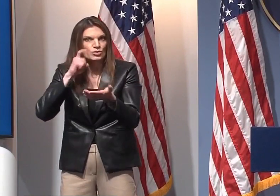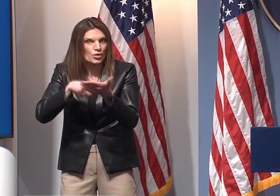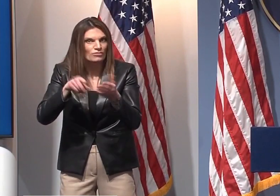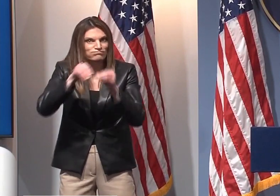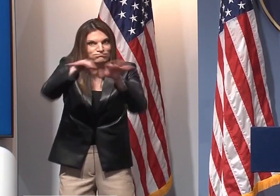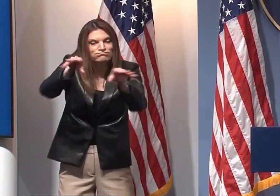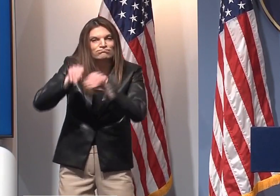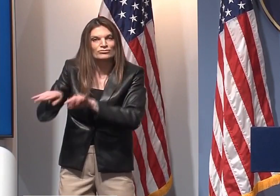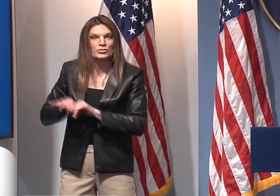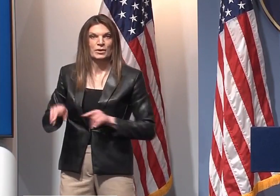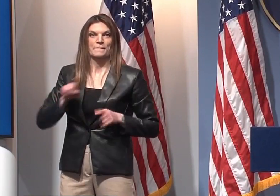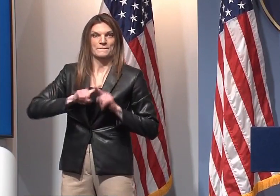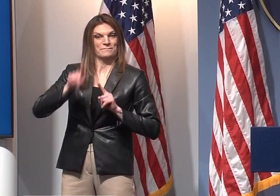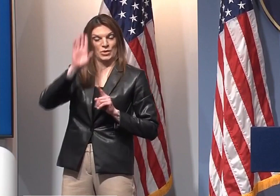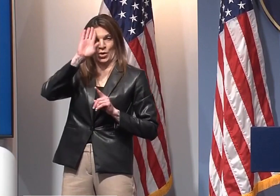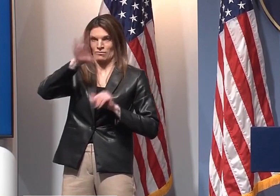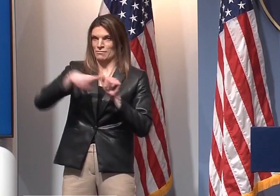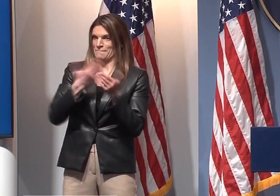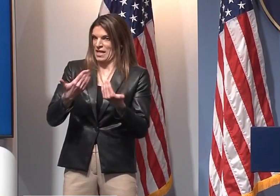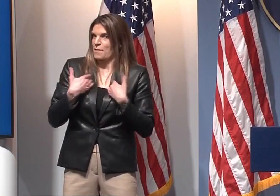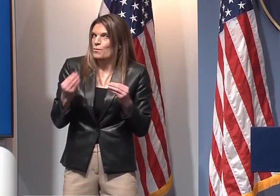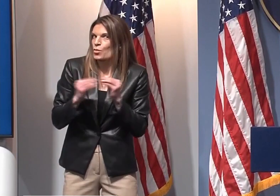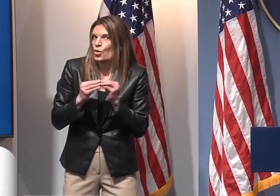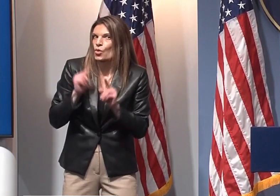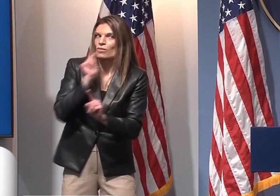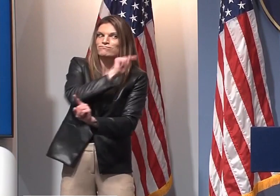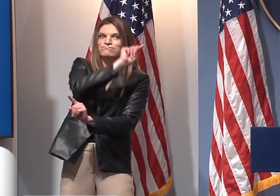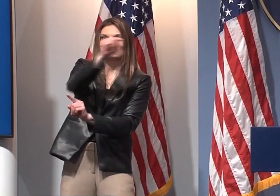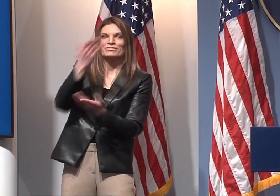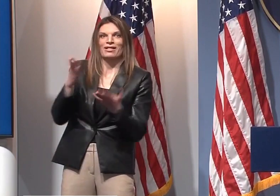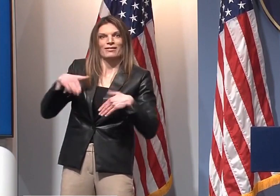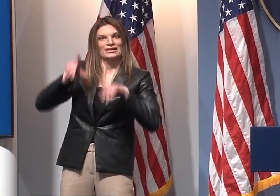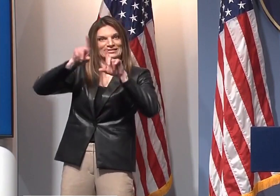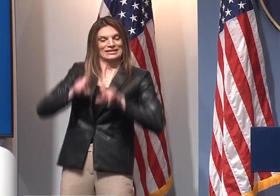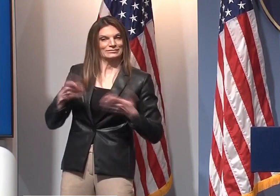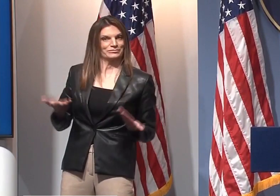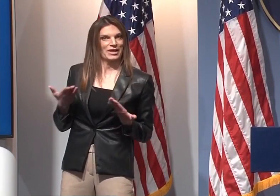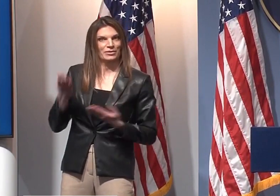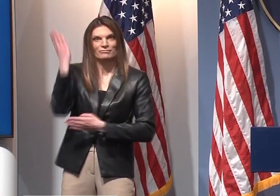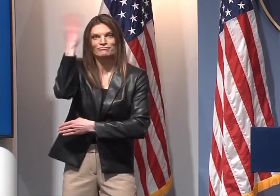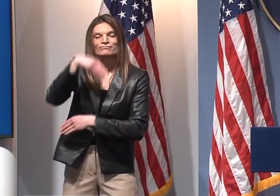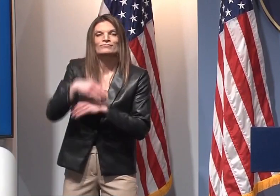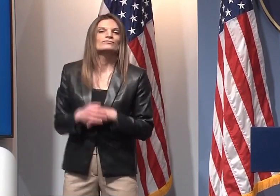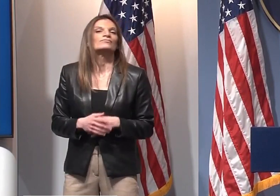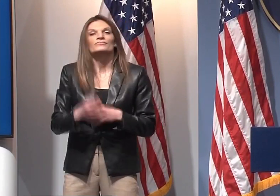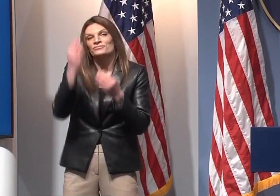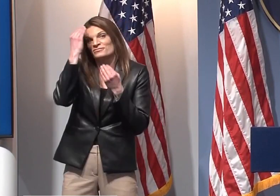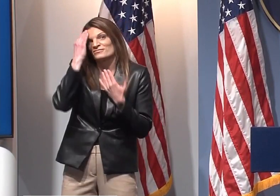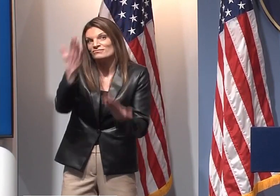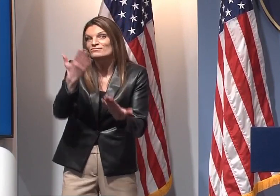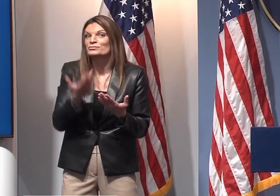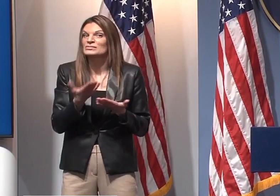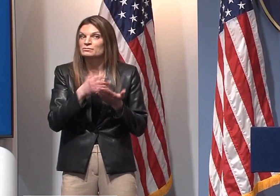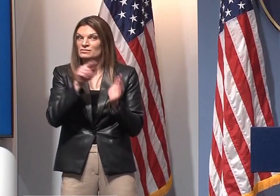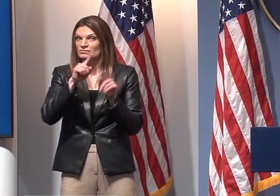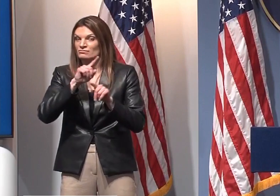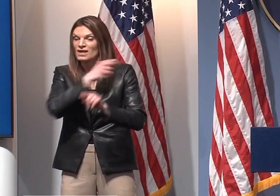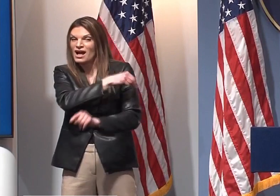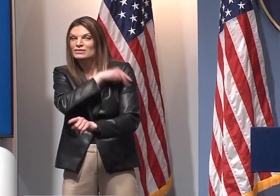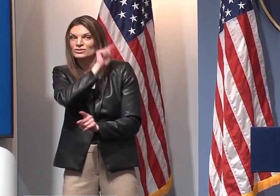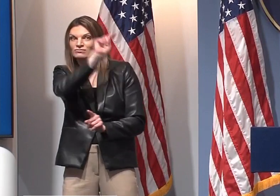are also still increasing, with many facilities continuing to report that they are at or near capacity.